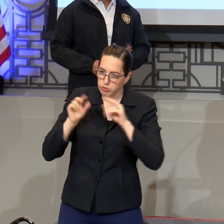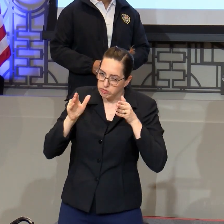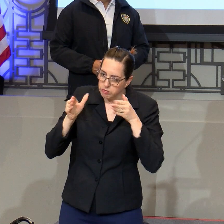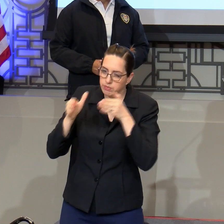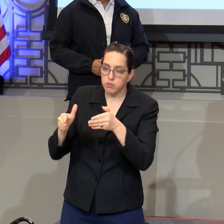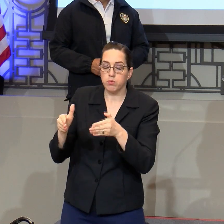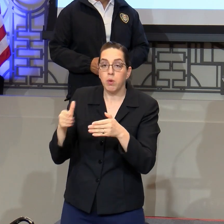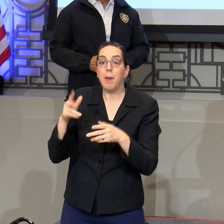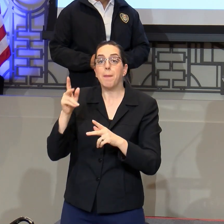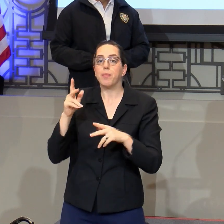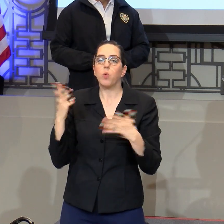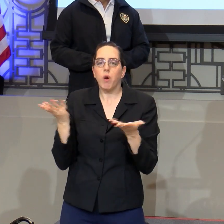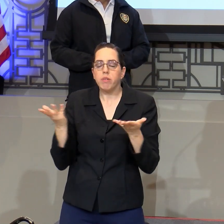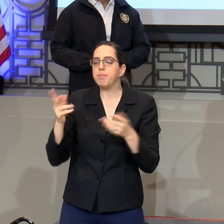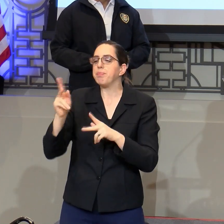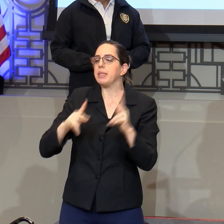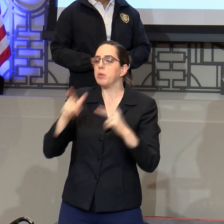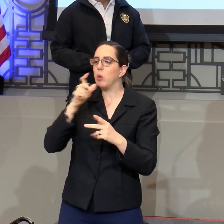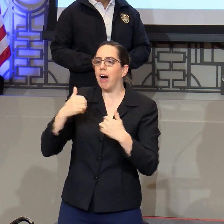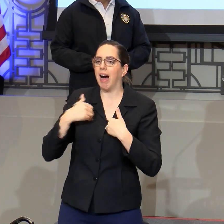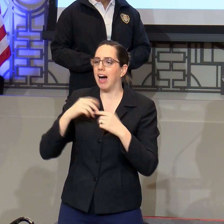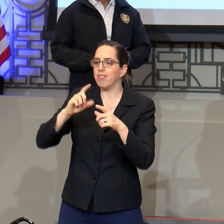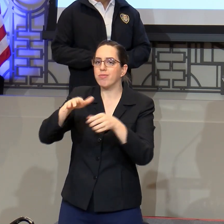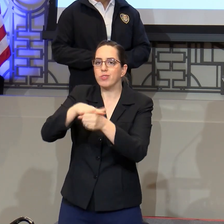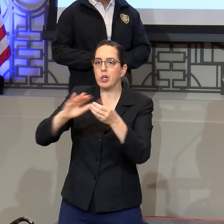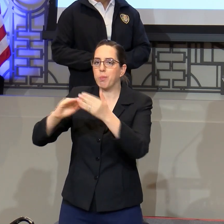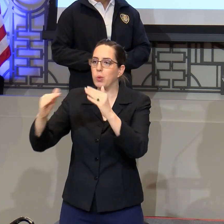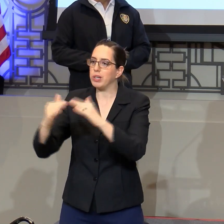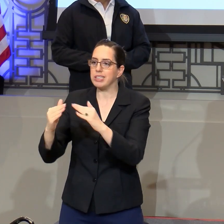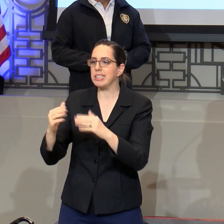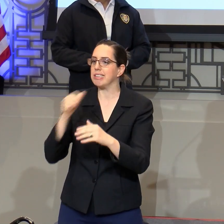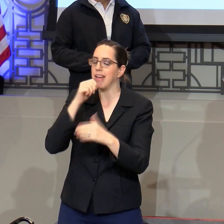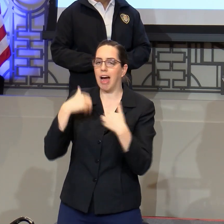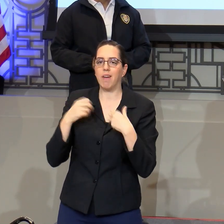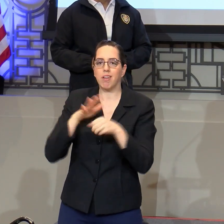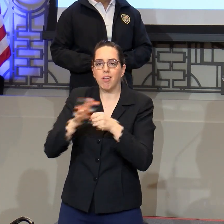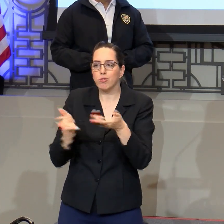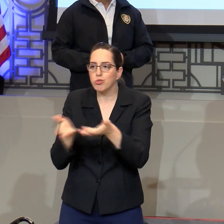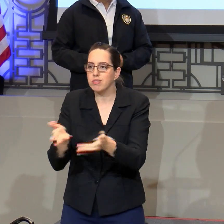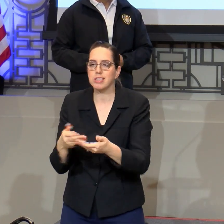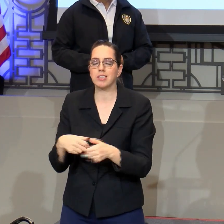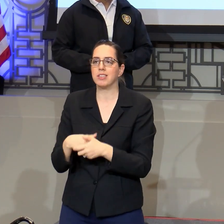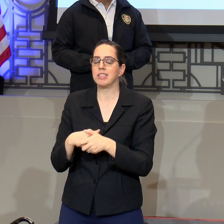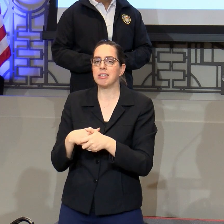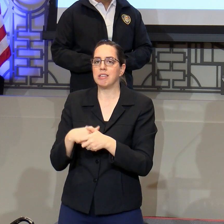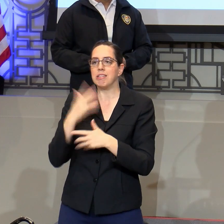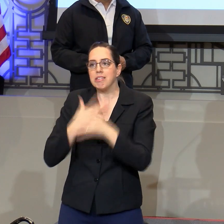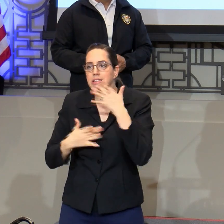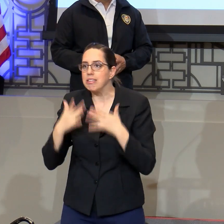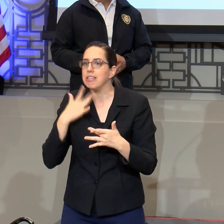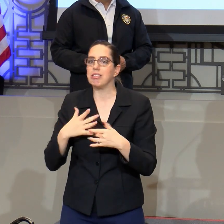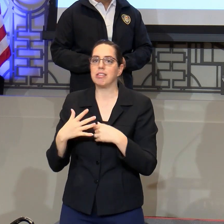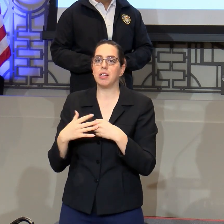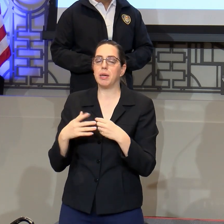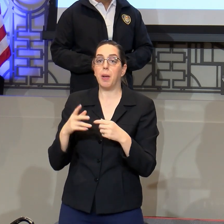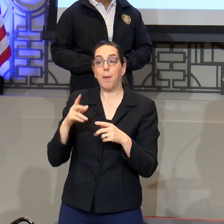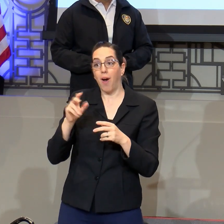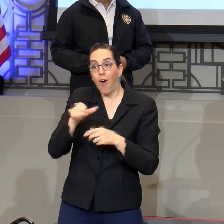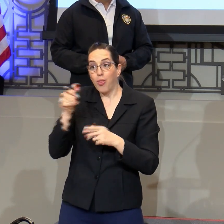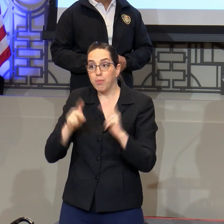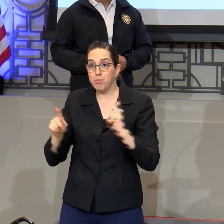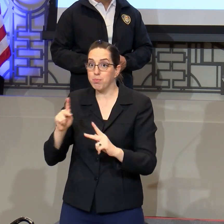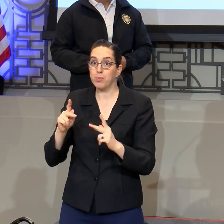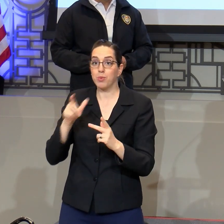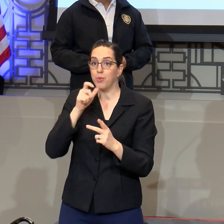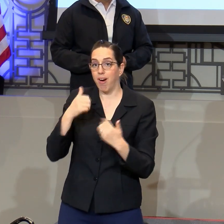are living in underserved, under-resourced communities, people in our city who have underlying